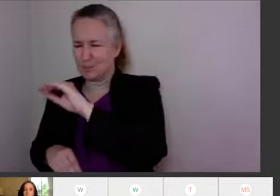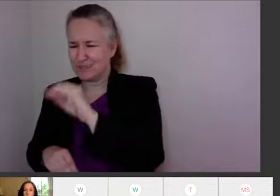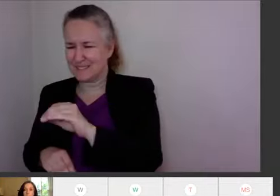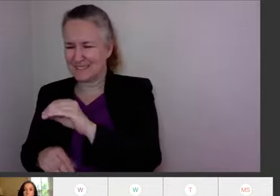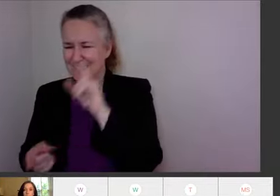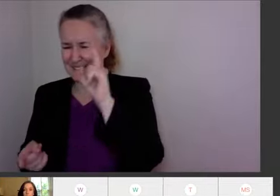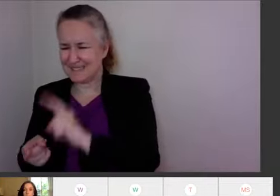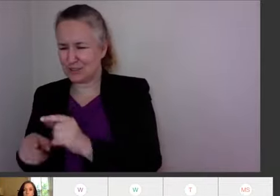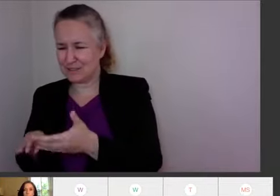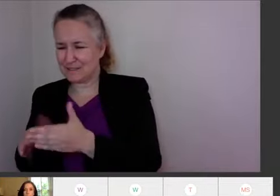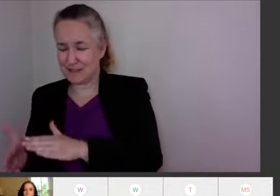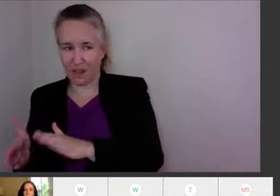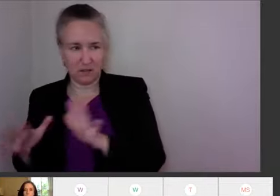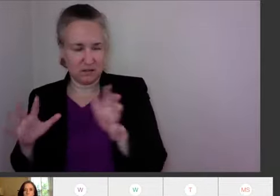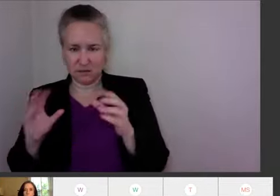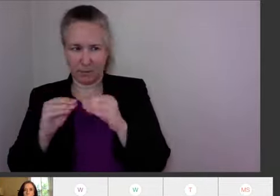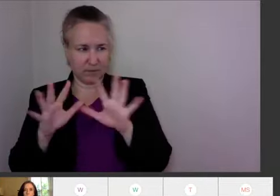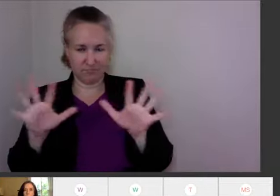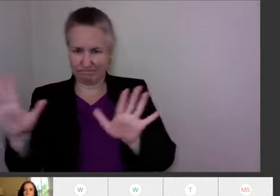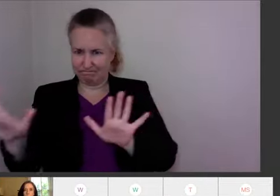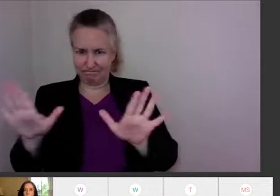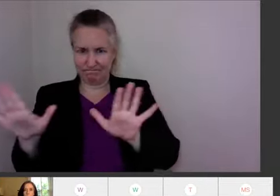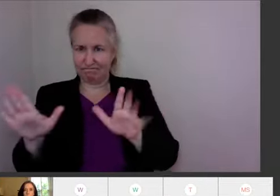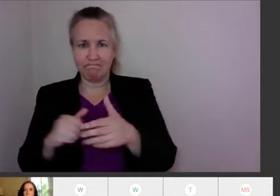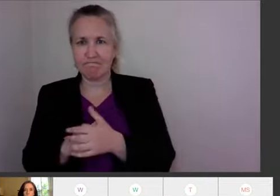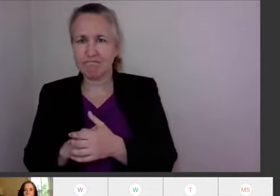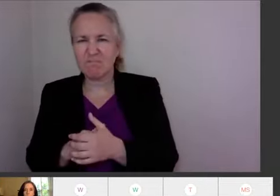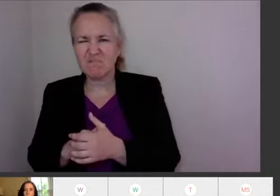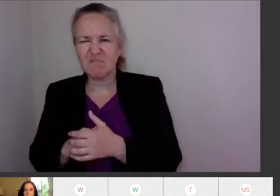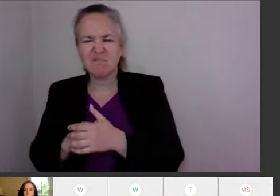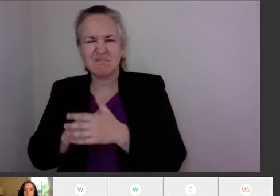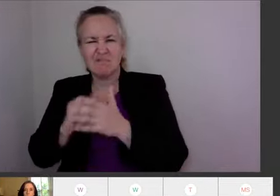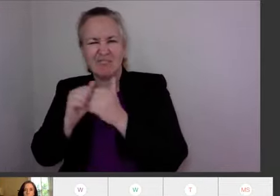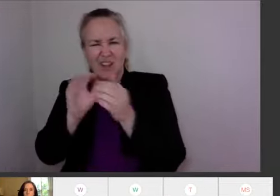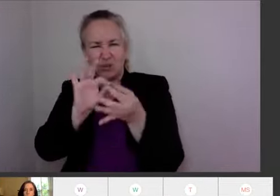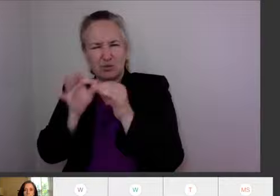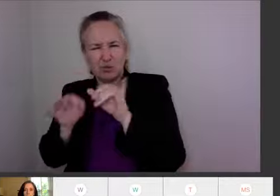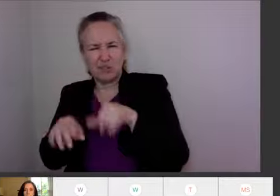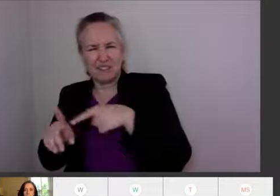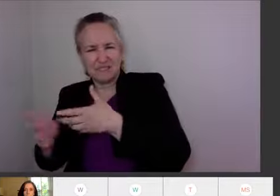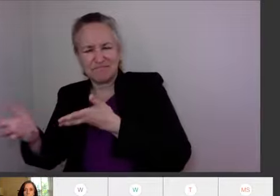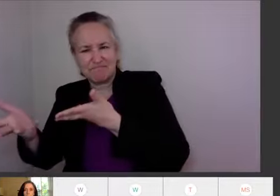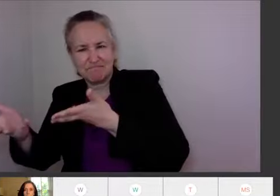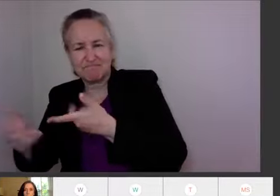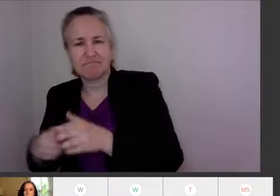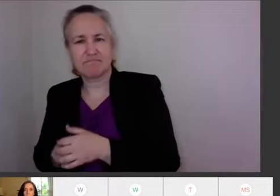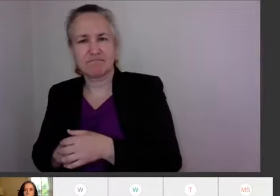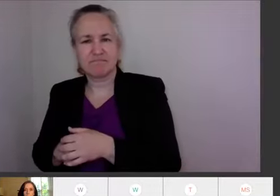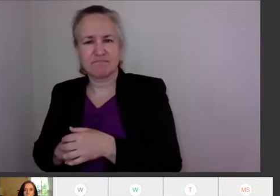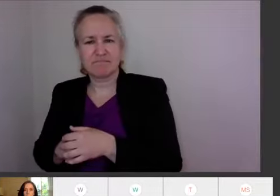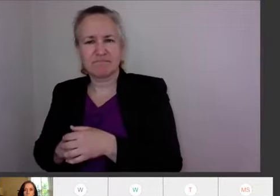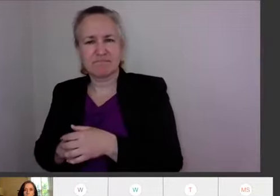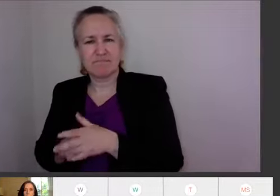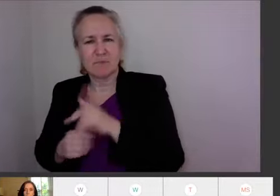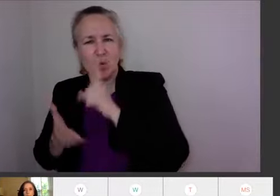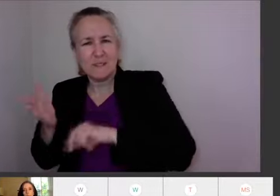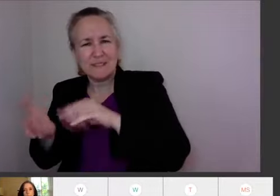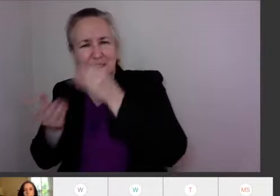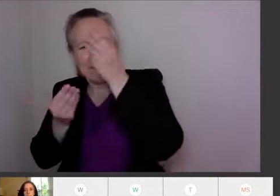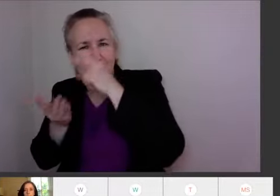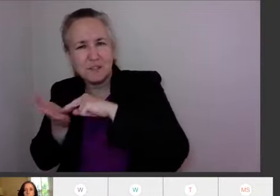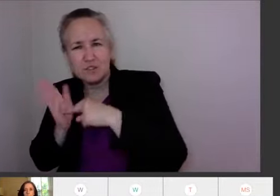Can anything be taken from that? Is that a trend that shows you something, or is it